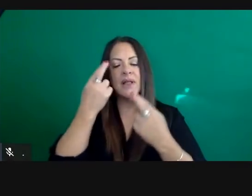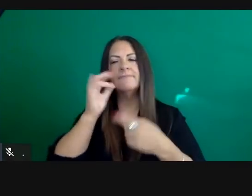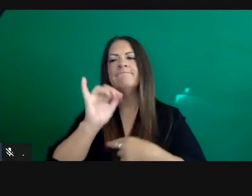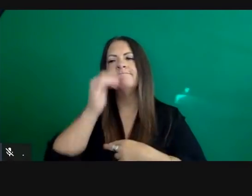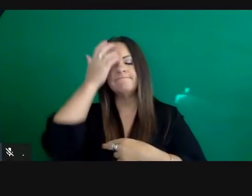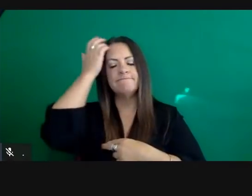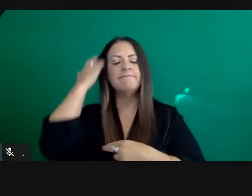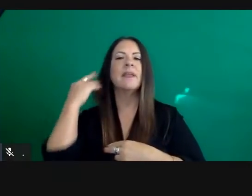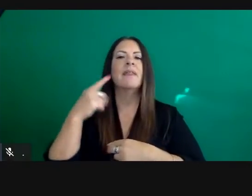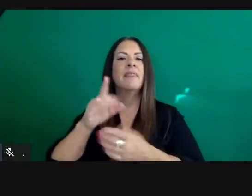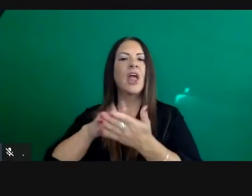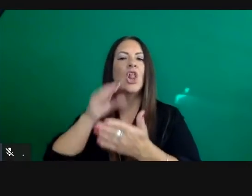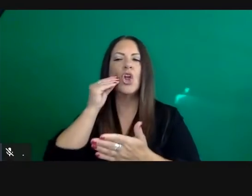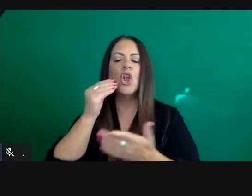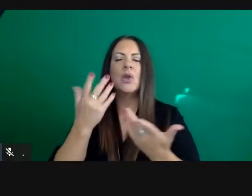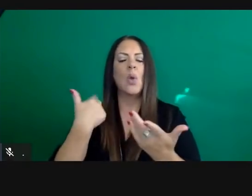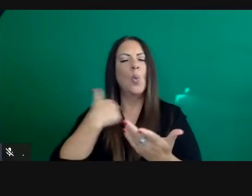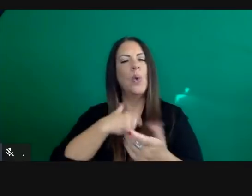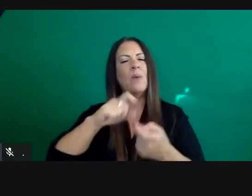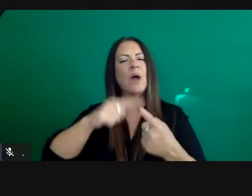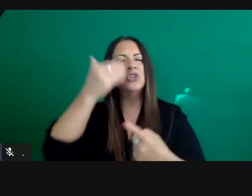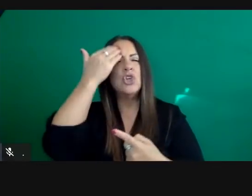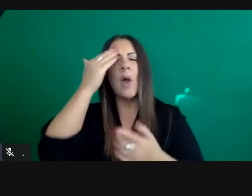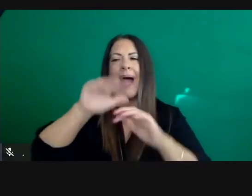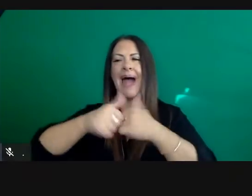how a park operates, how the